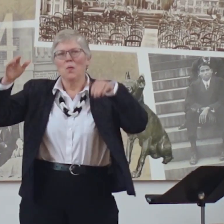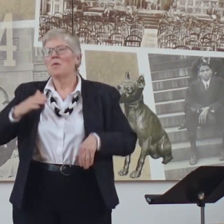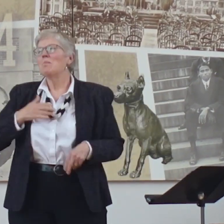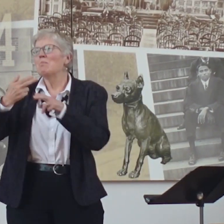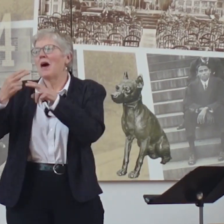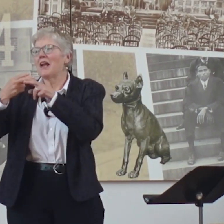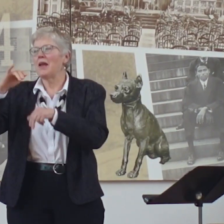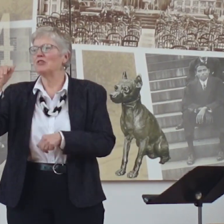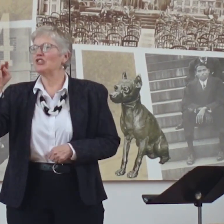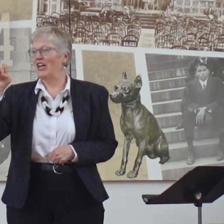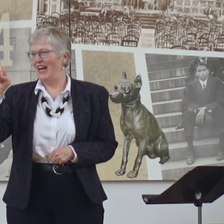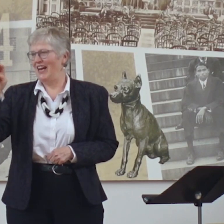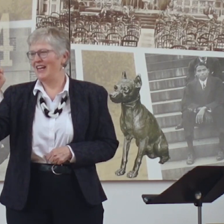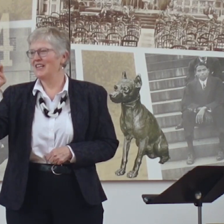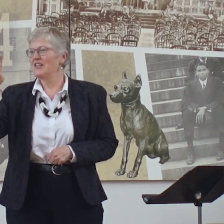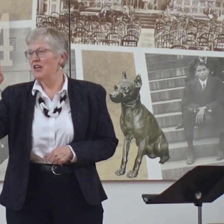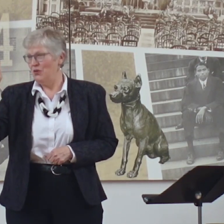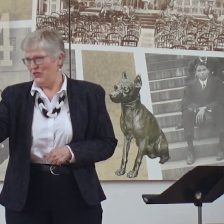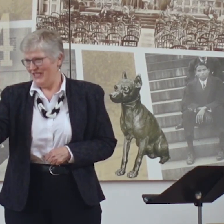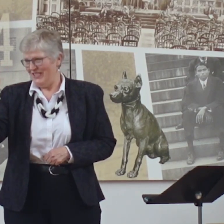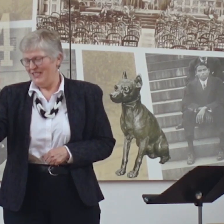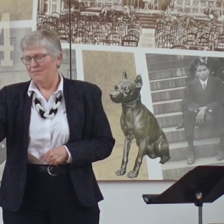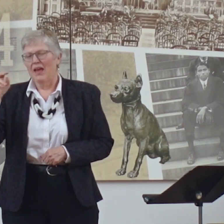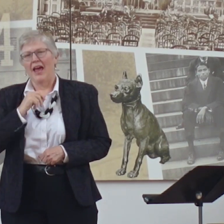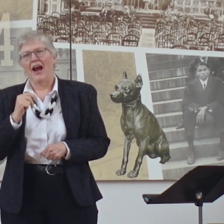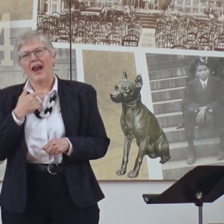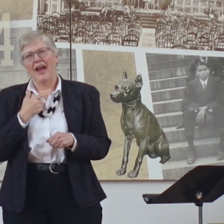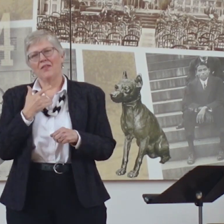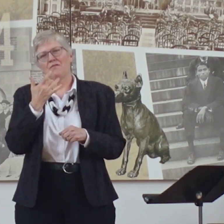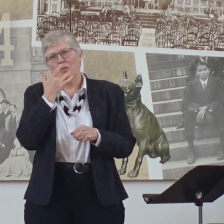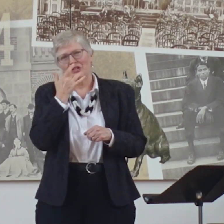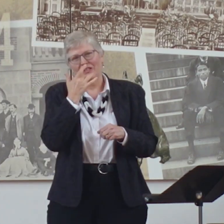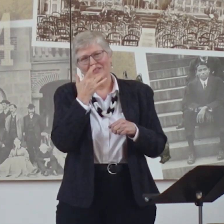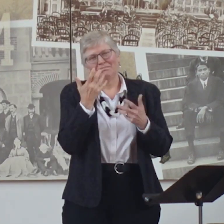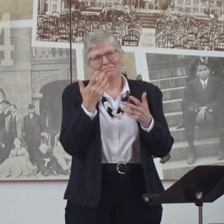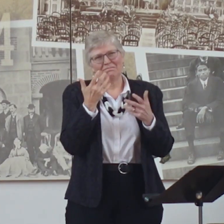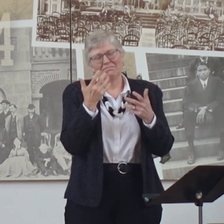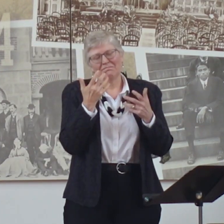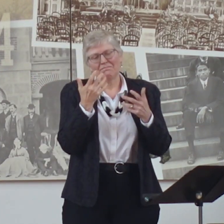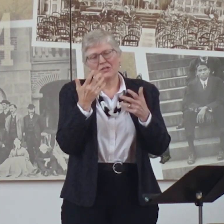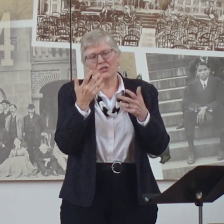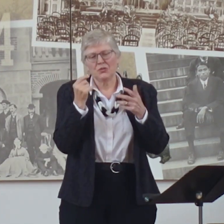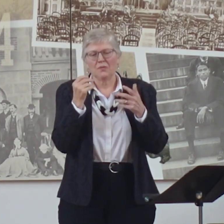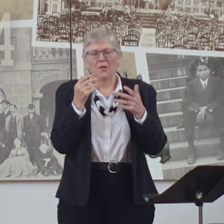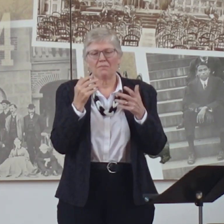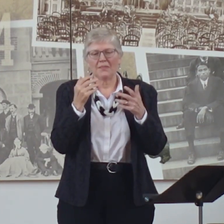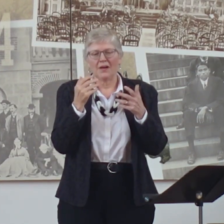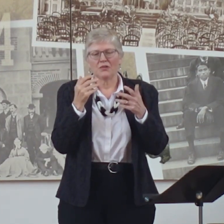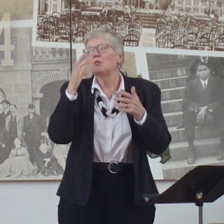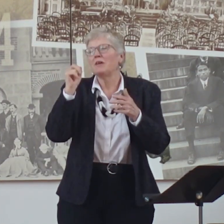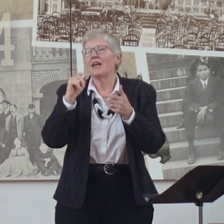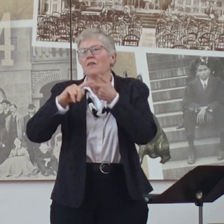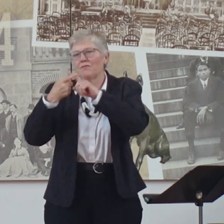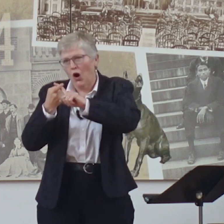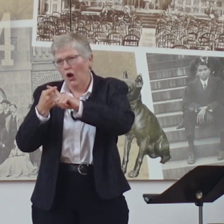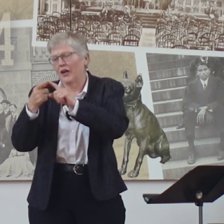Hello, everyone. My name is Jane Nickerson, and I have the fortune to be a former colleague